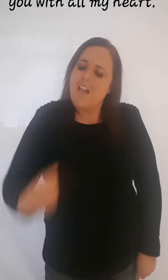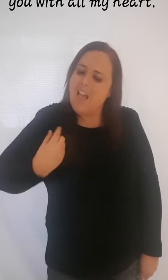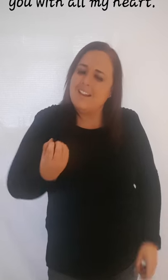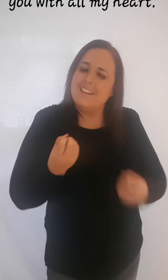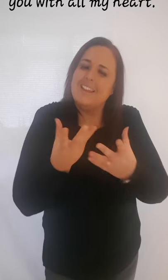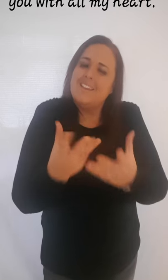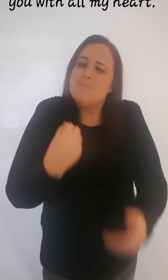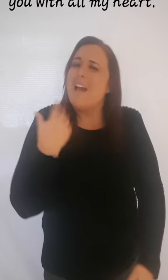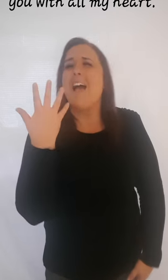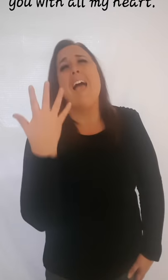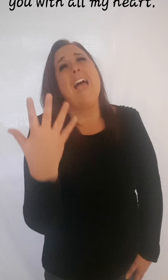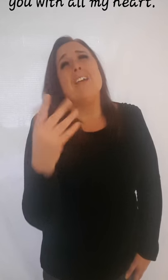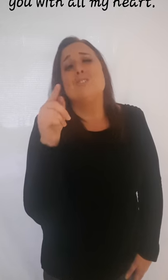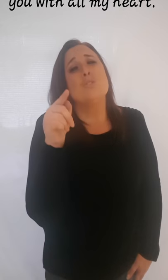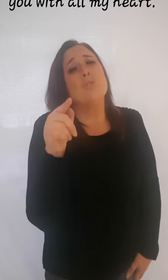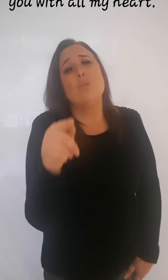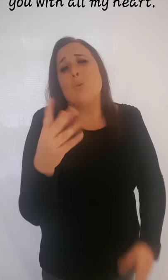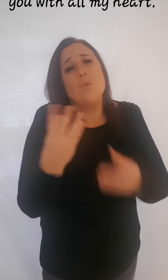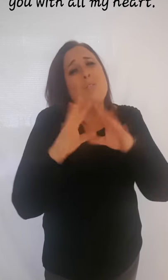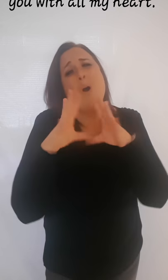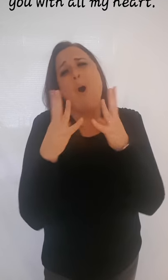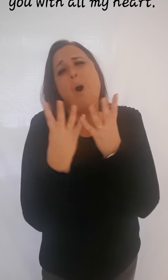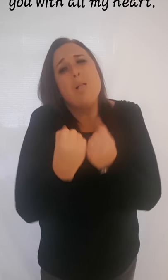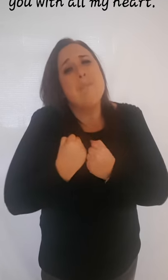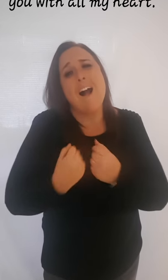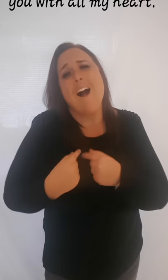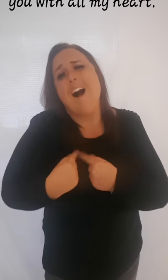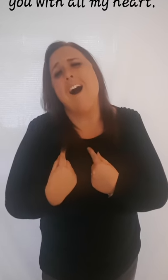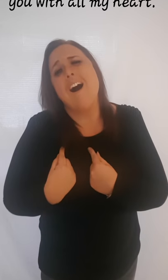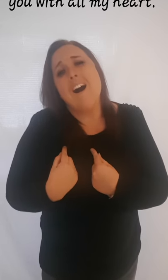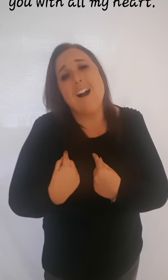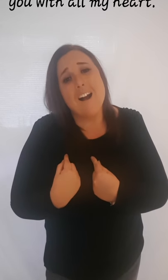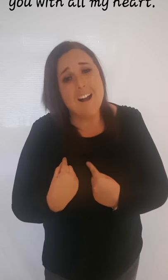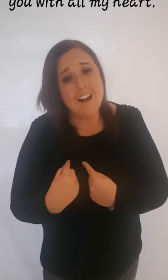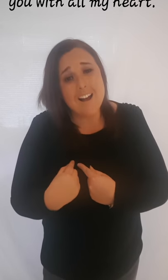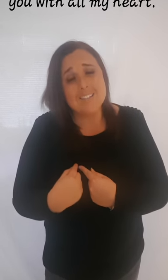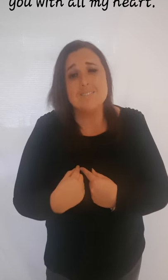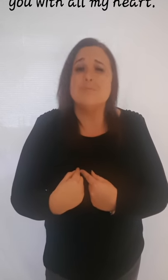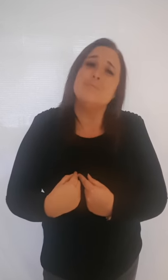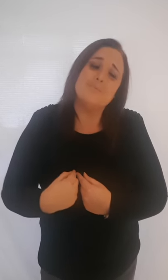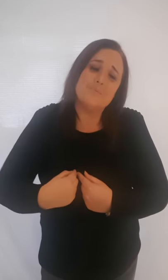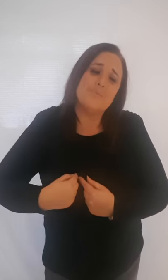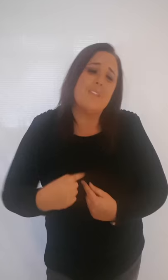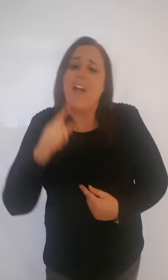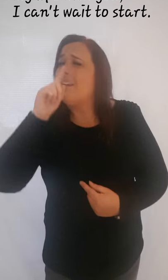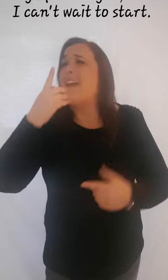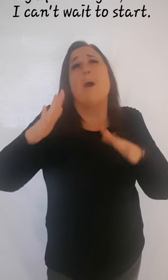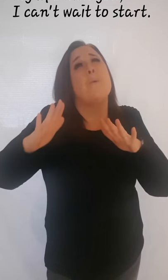I give my hand to you with all my heart. I can't